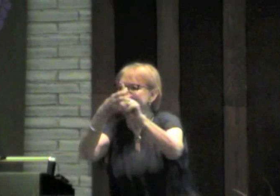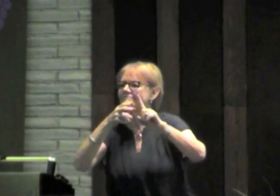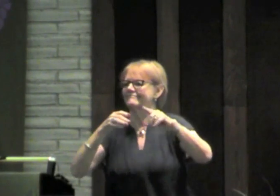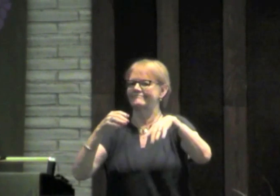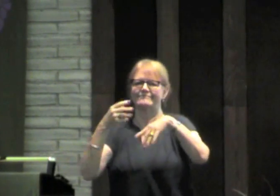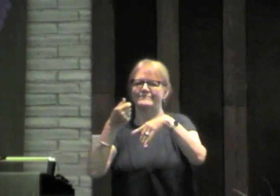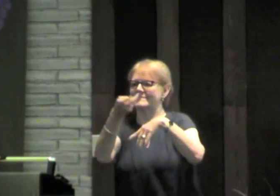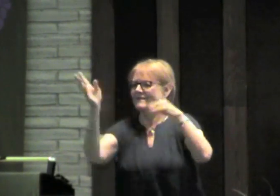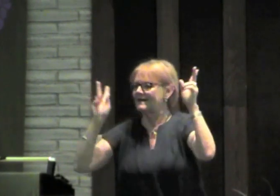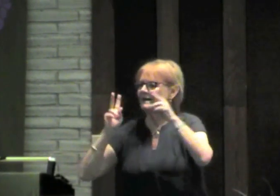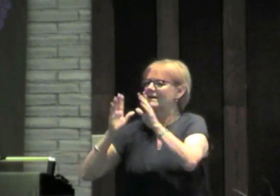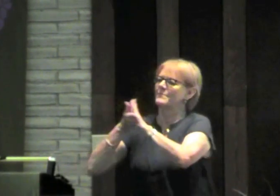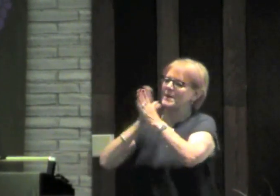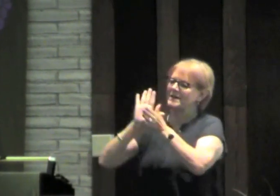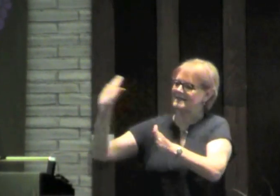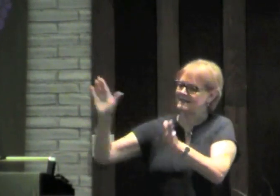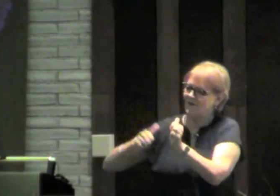preaching and met the disciples.